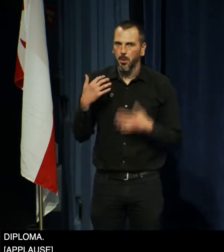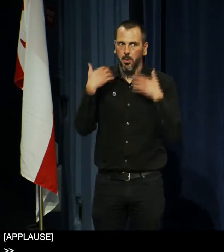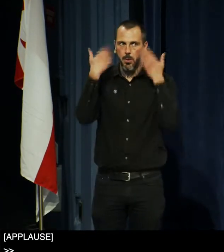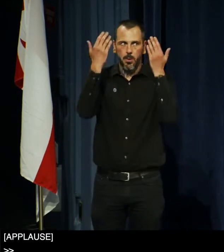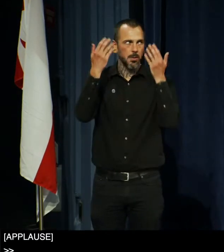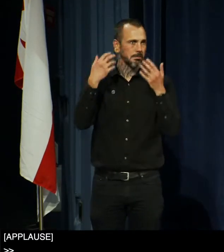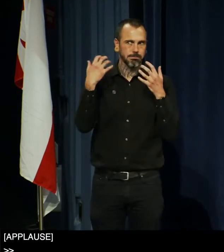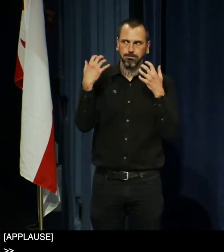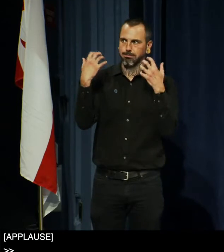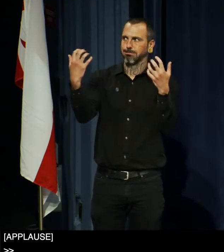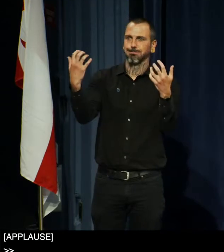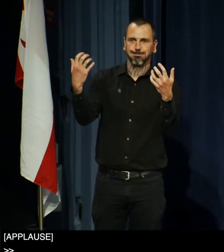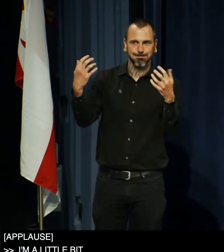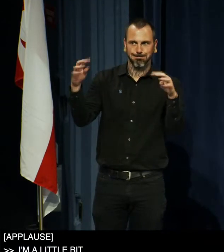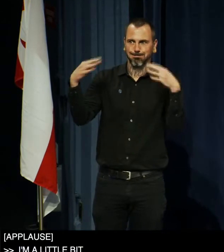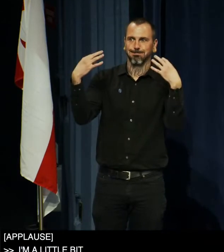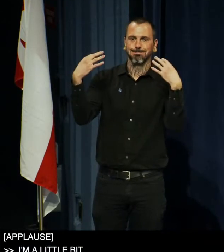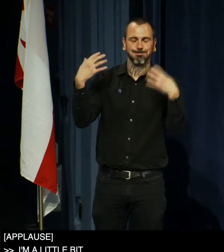Oh,